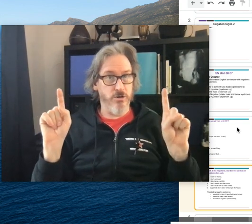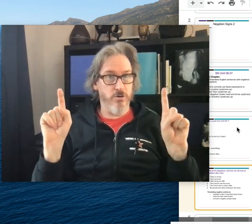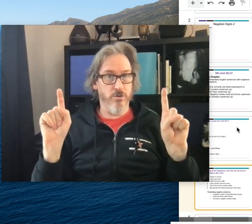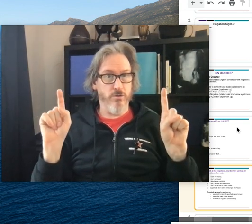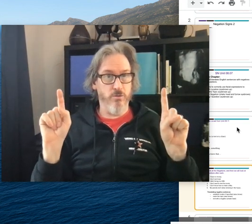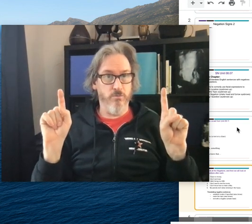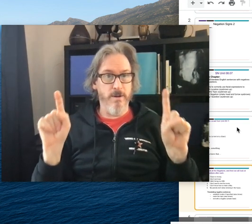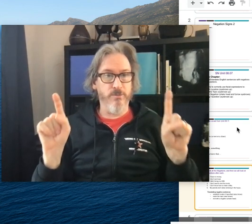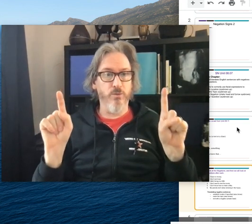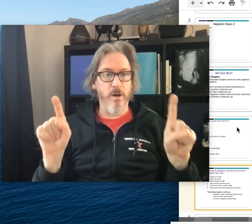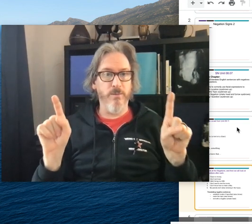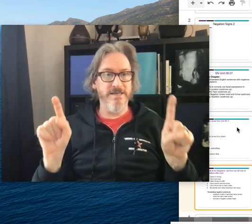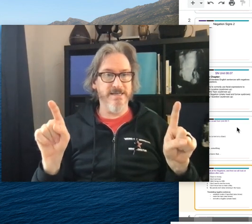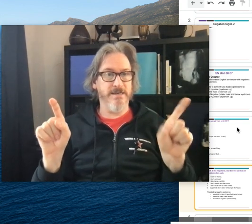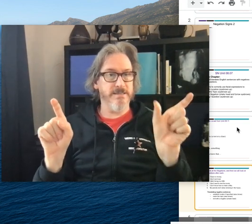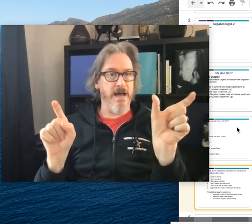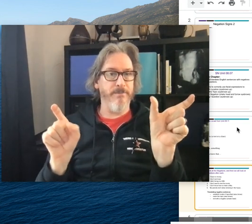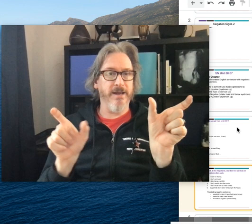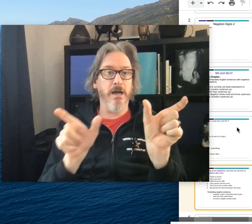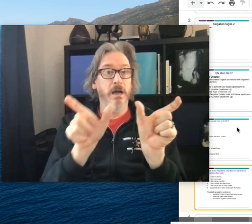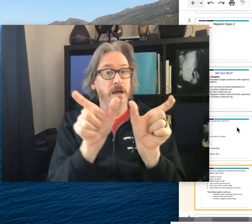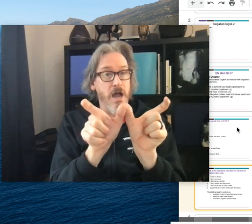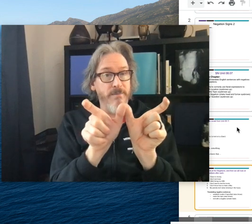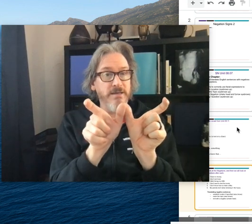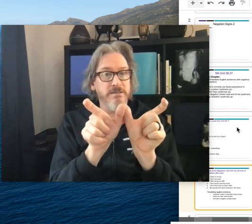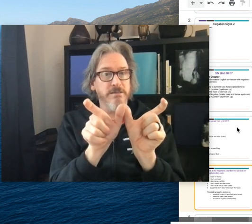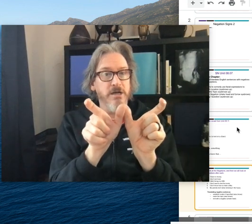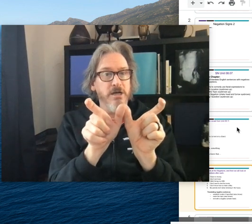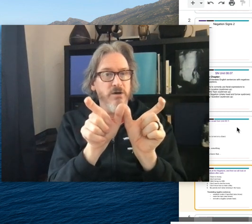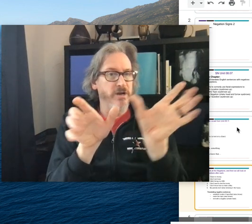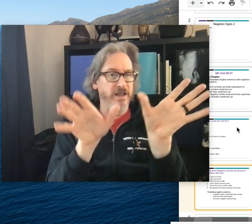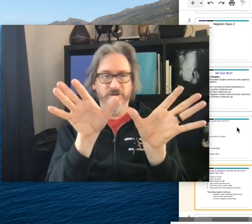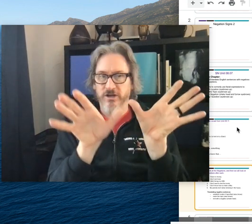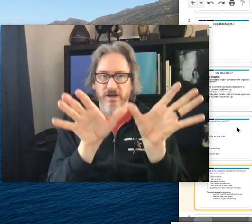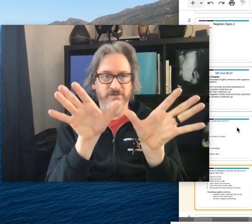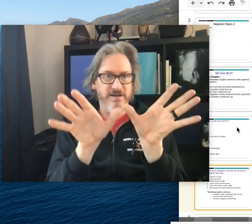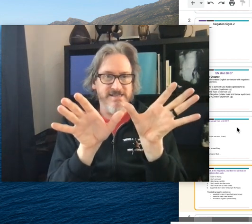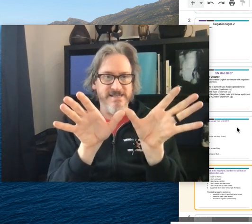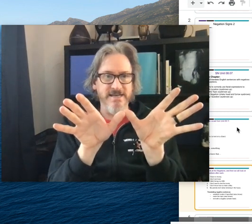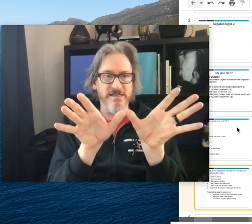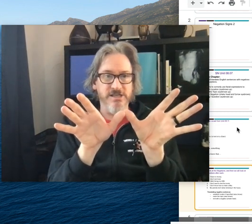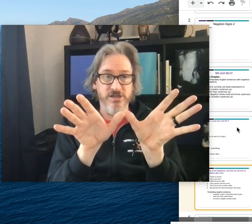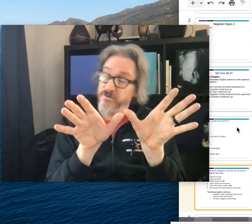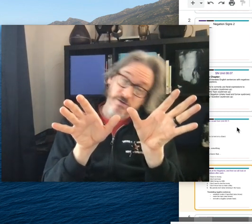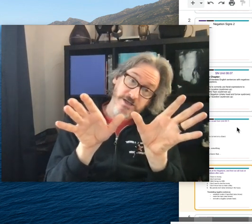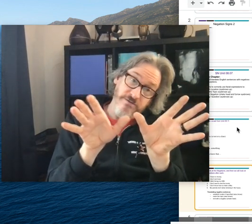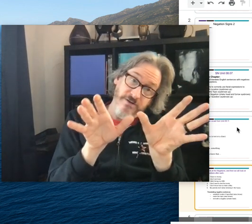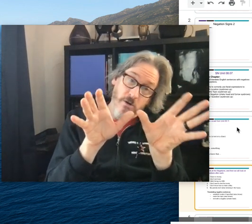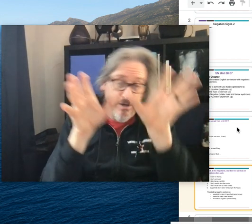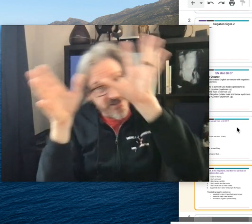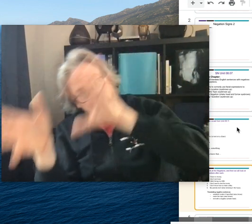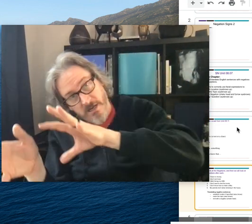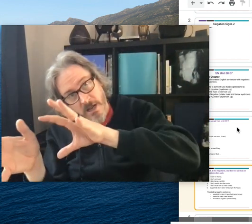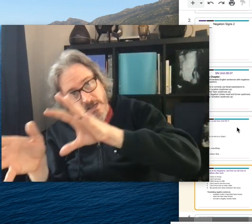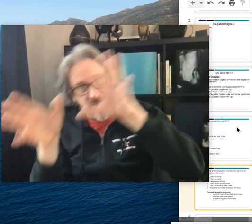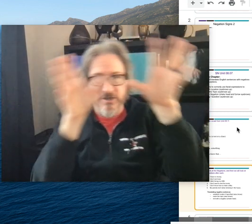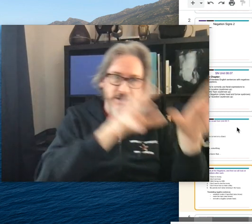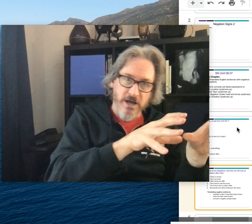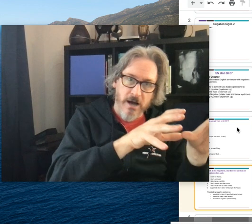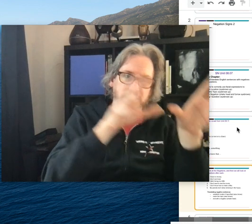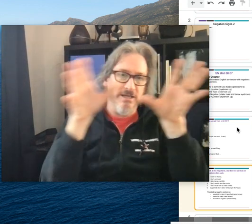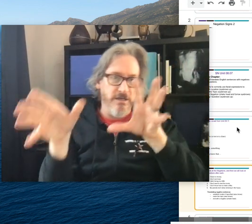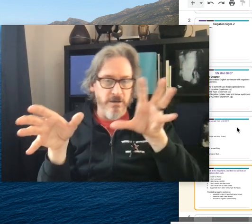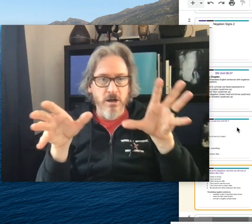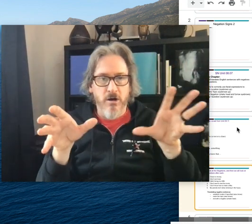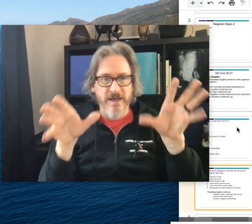And remember when we did topic comment? If a sentence is confusing to figure out what's the subject